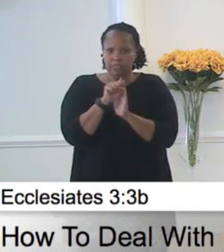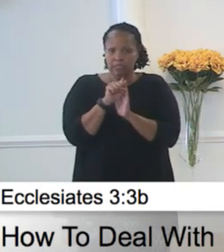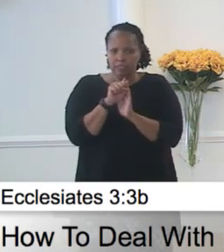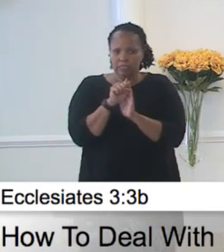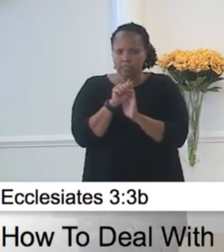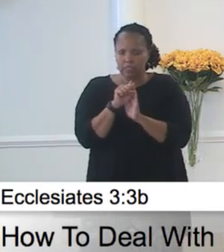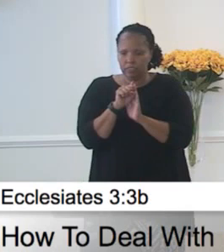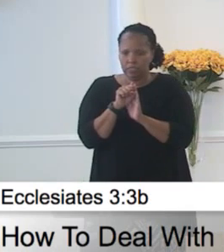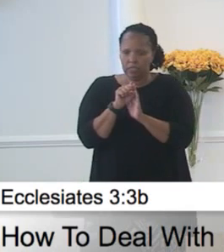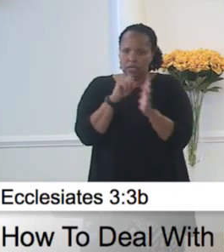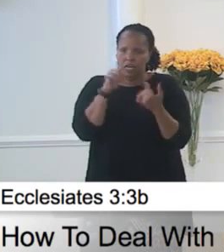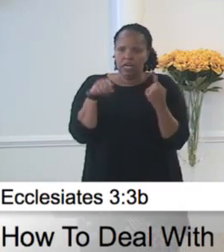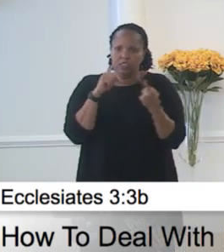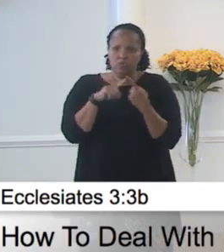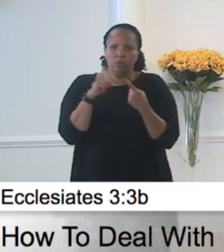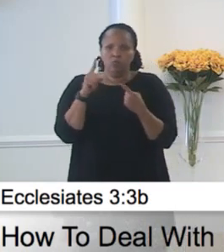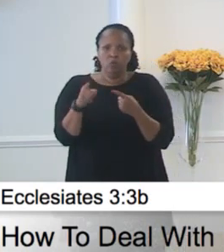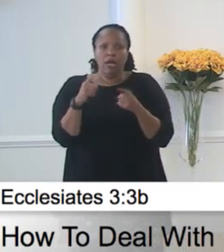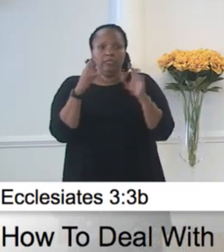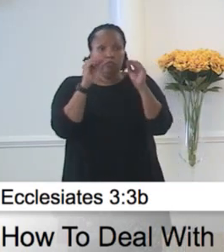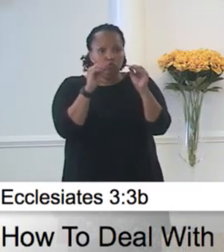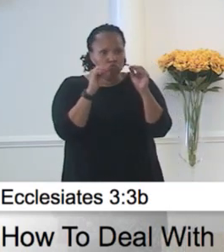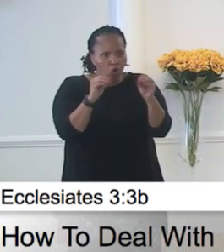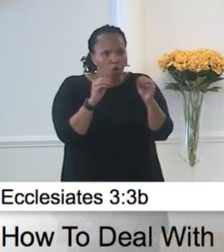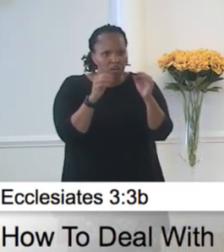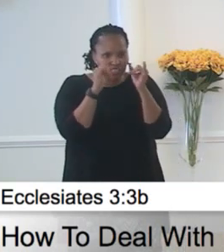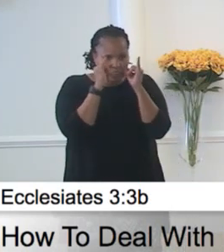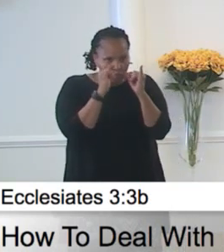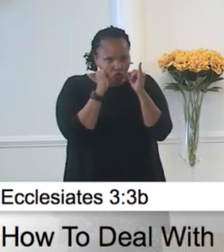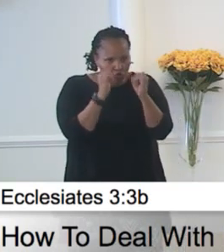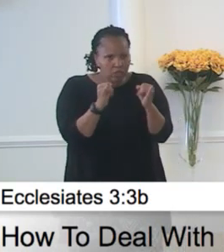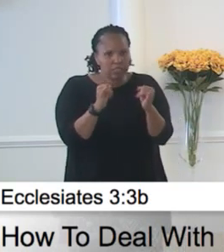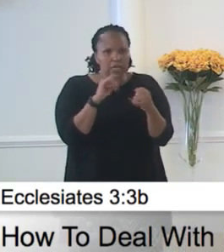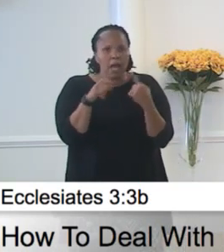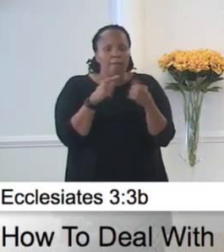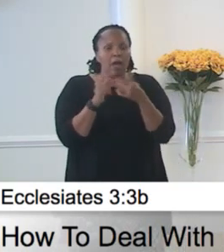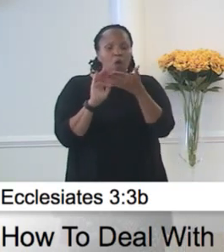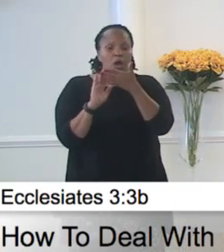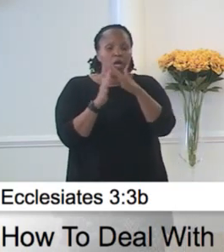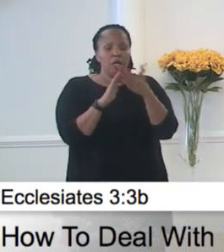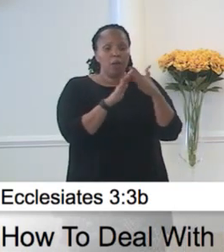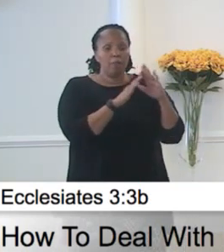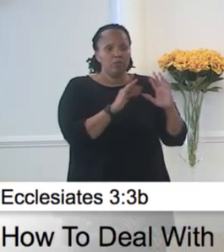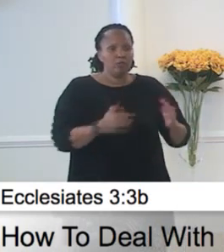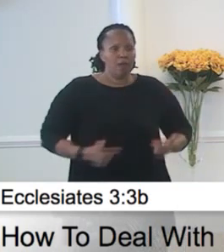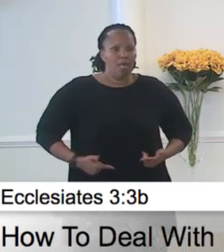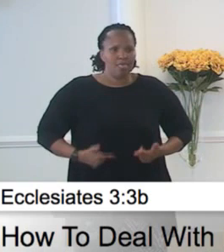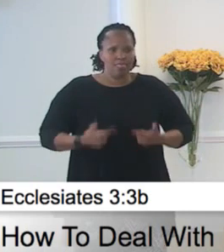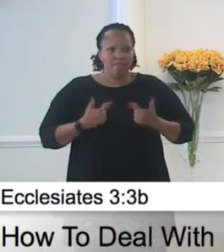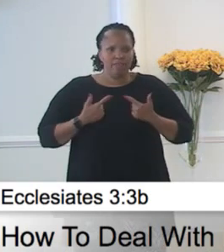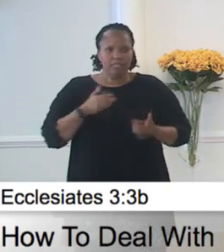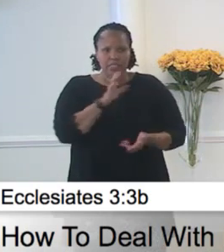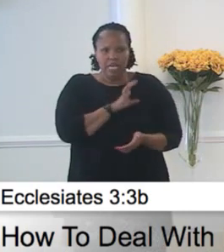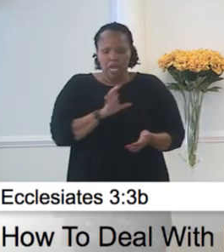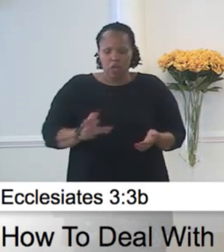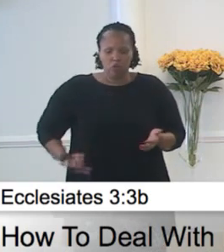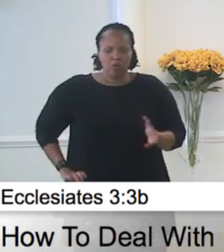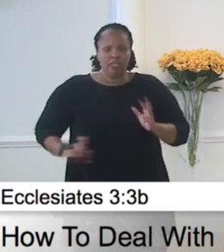is when one is taught and instruct about the community living in Christ